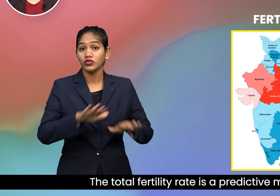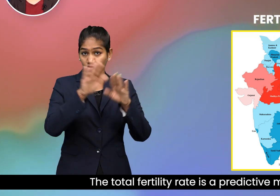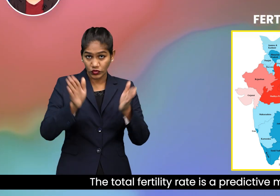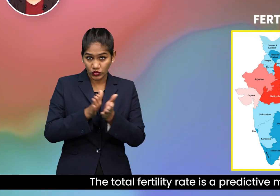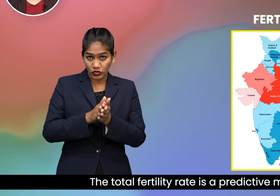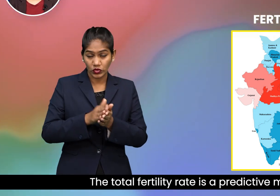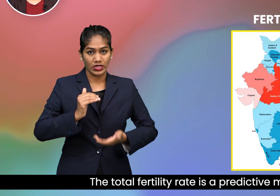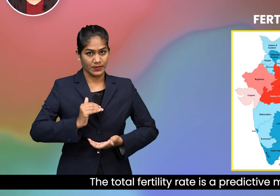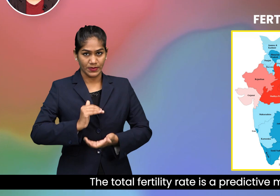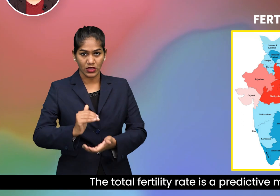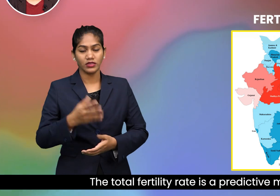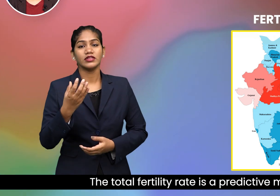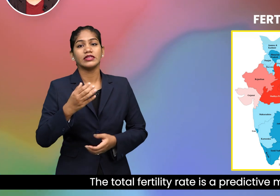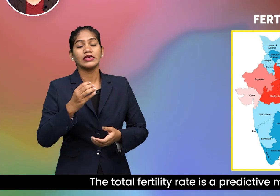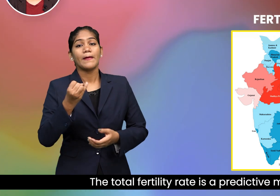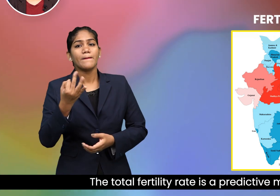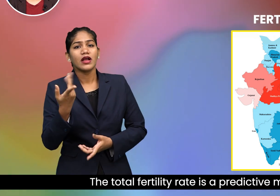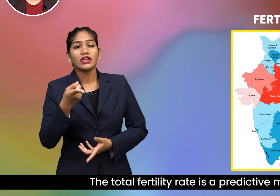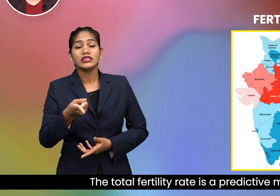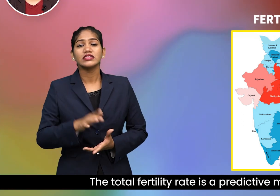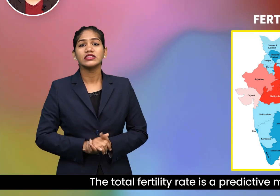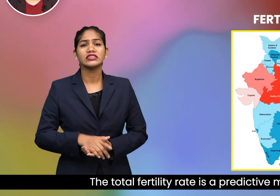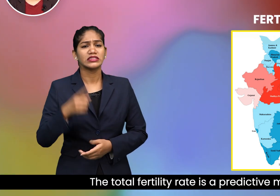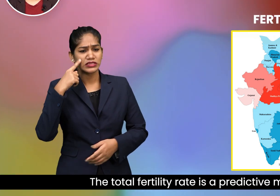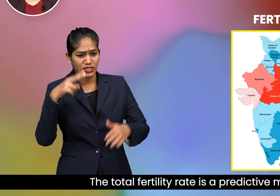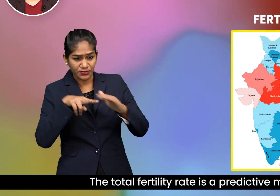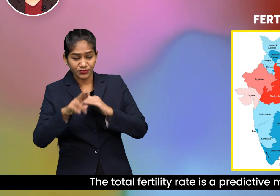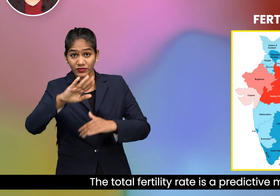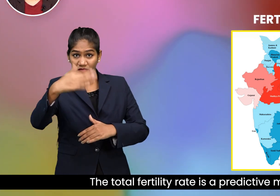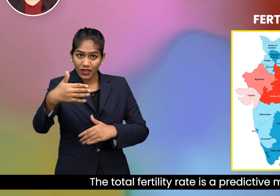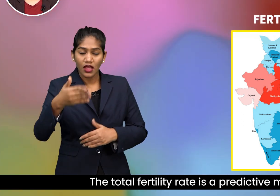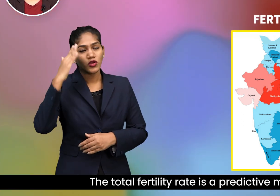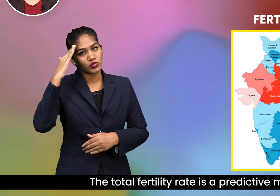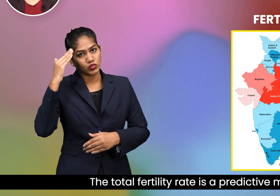The total fertility rate is a predictive measurement